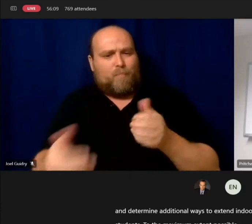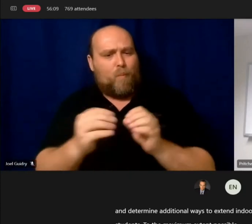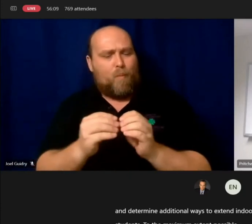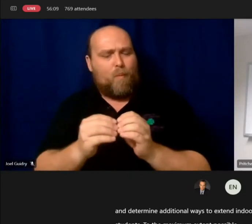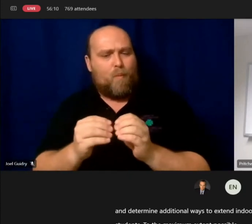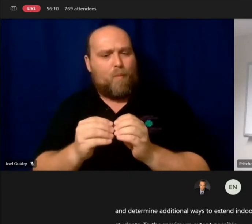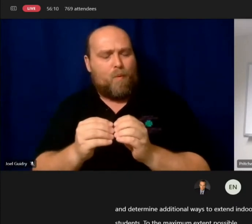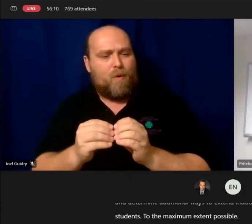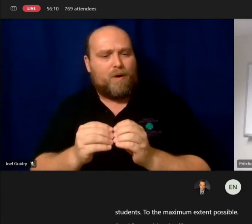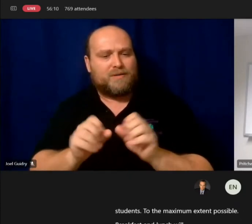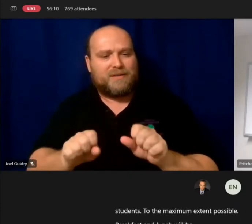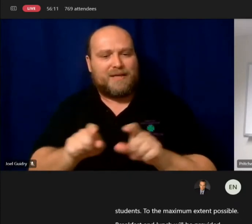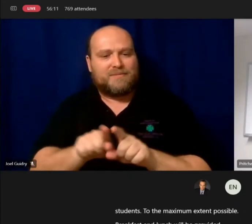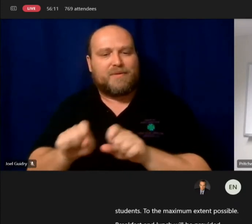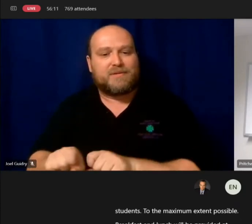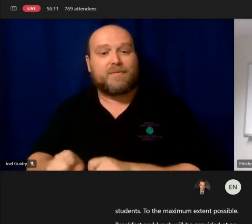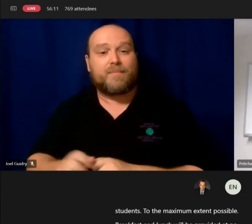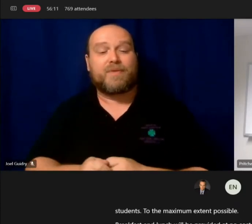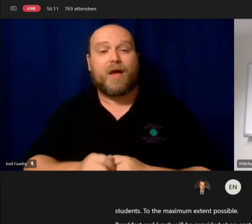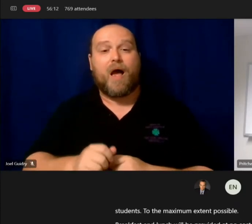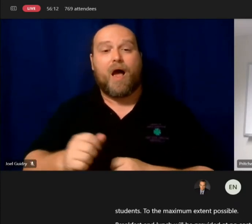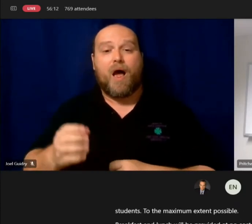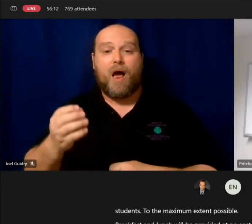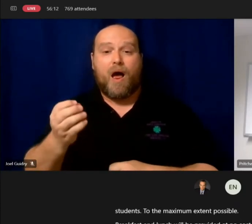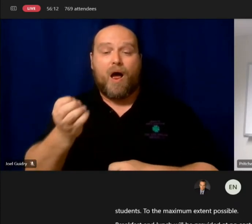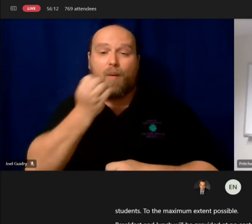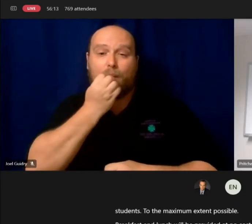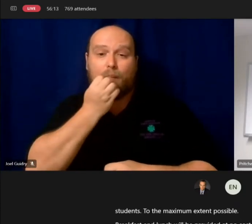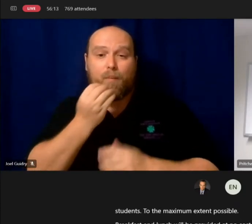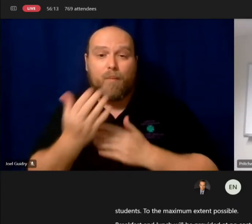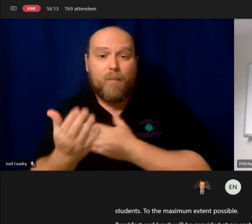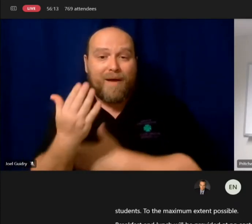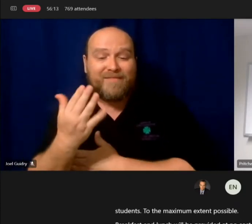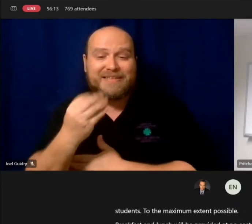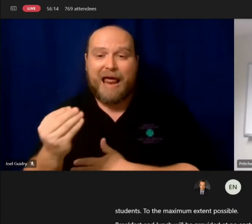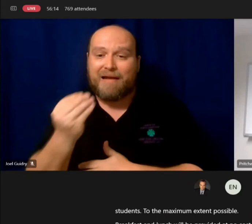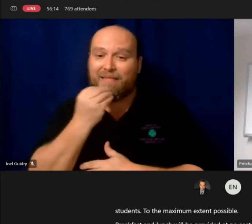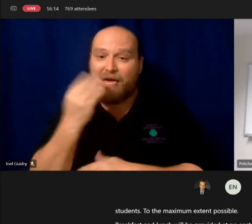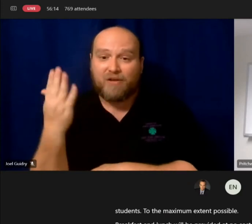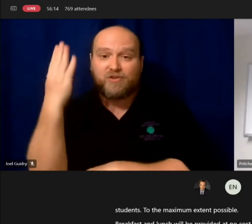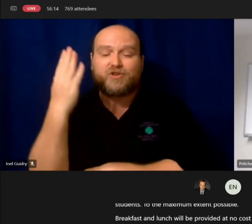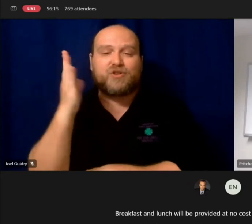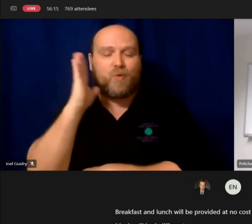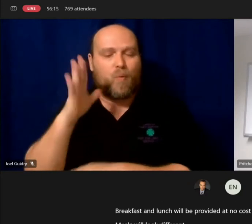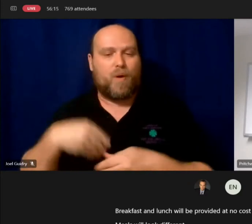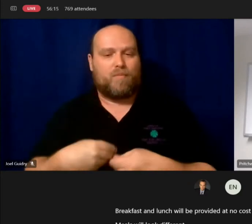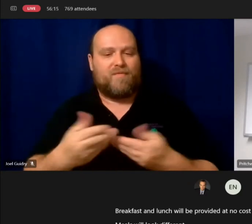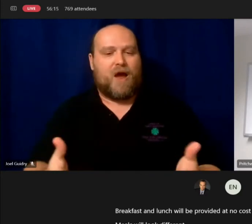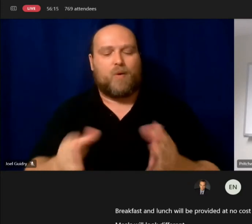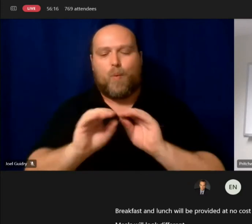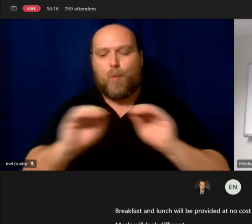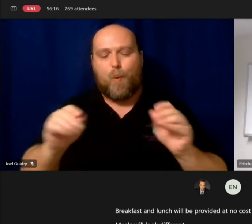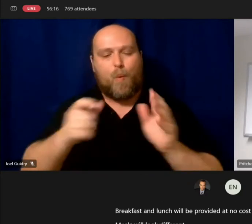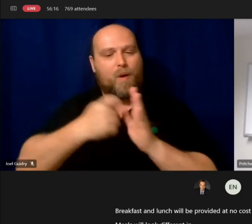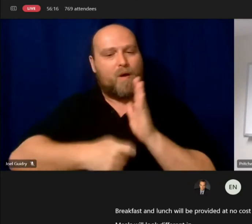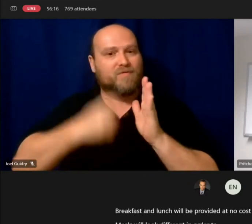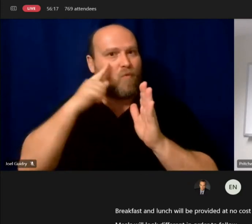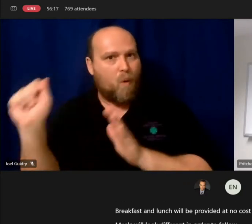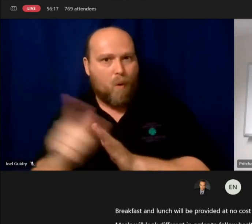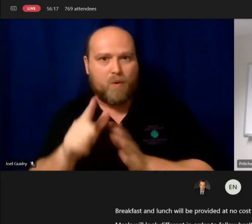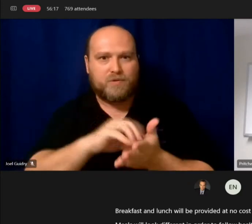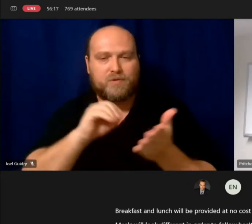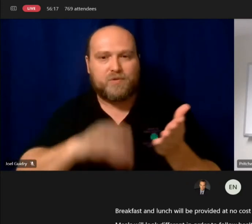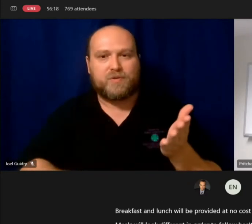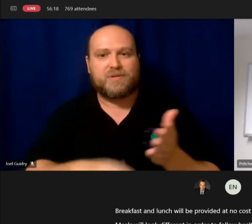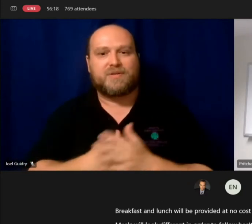provided at no cost for all students. Meals will look different in order to follow health and safety protocols. And keep in mind, each